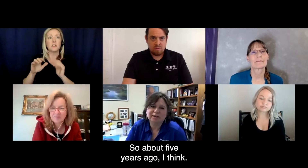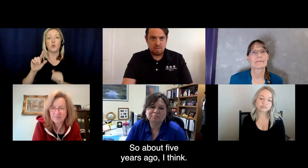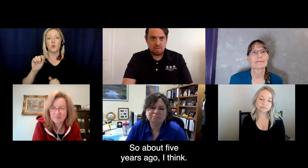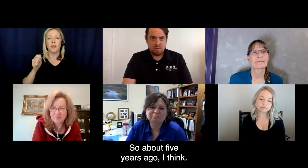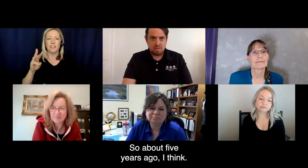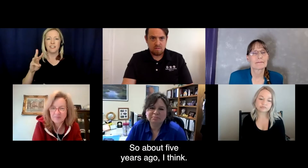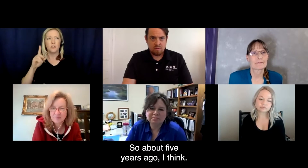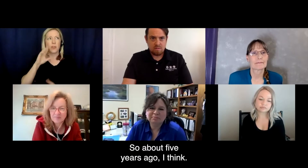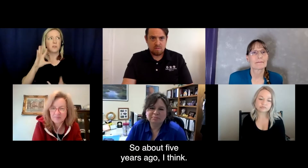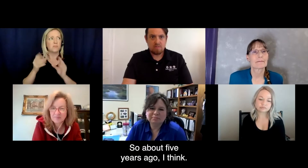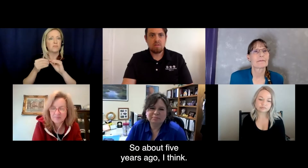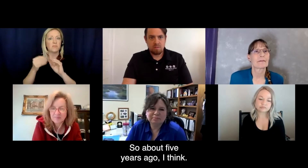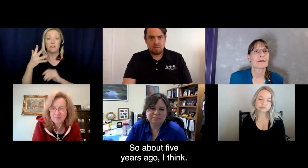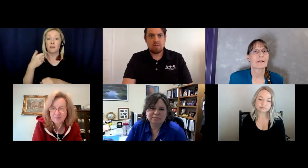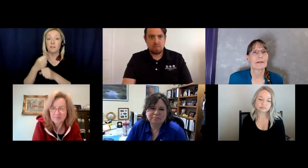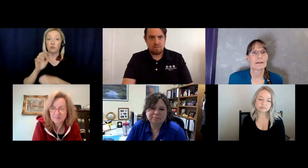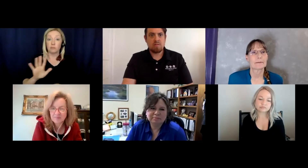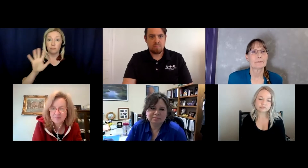think.